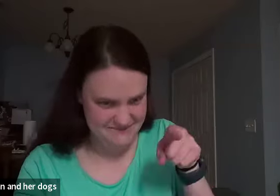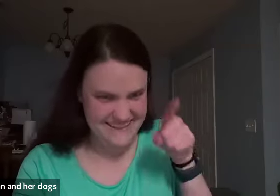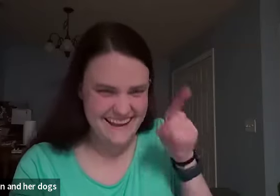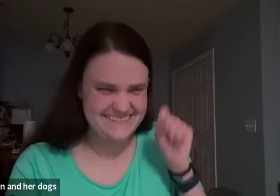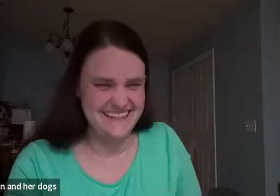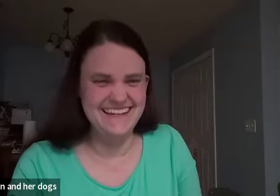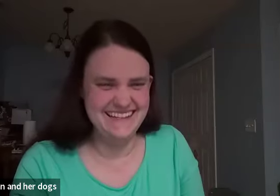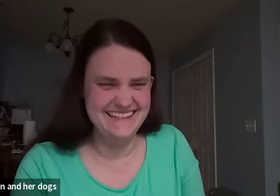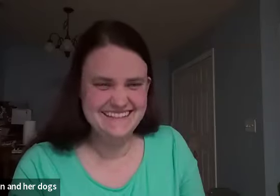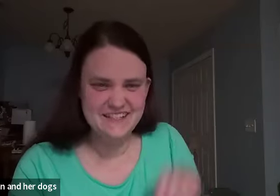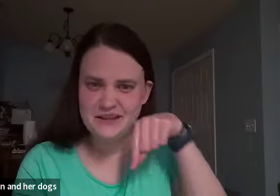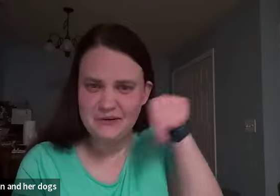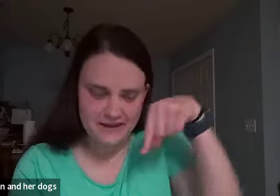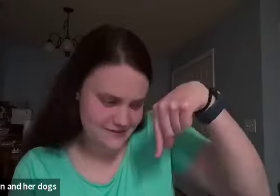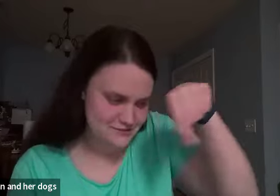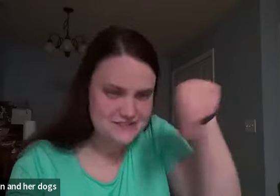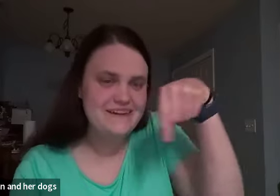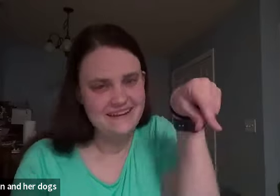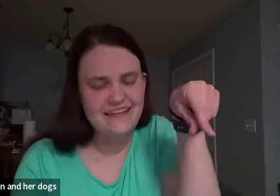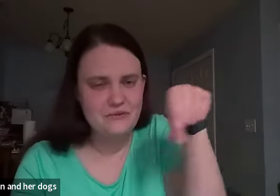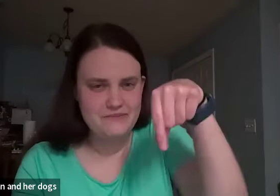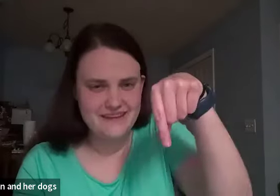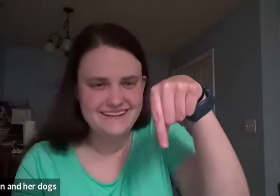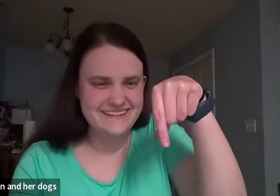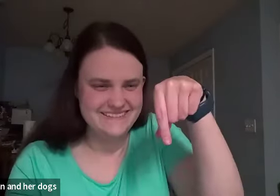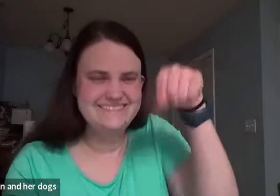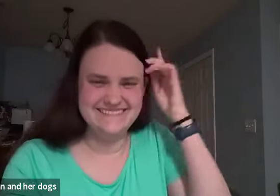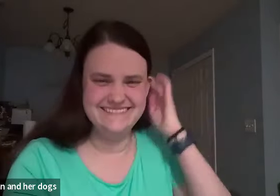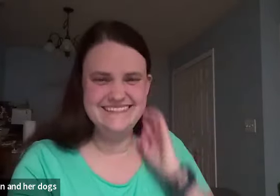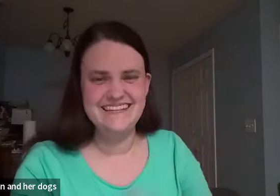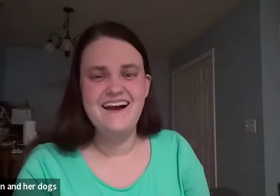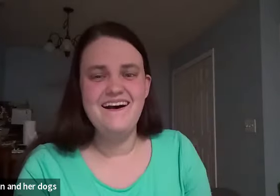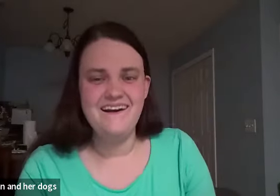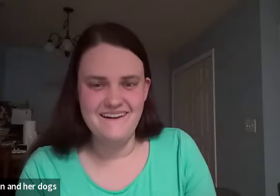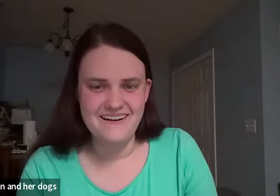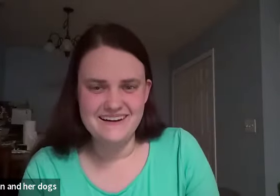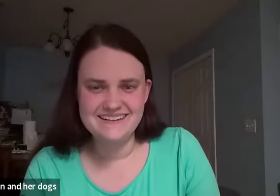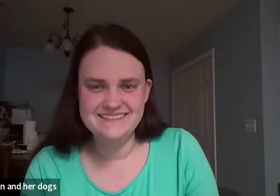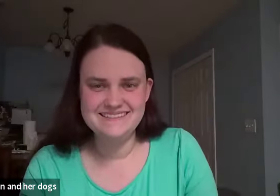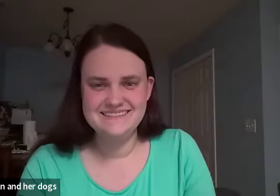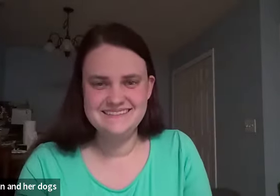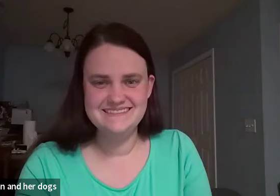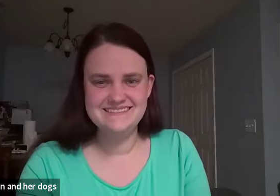Yep, yeah. You're like, wait, which? Either way, but yeah, Q. R.